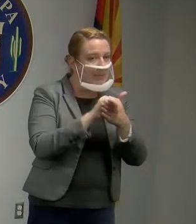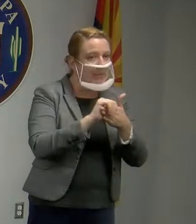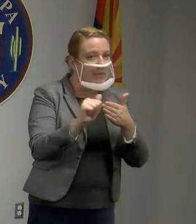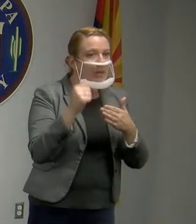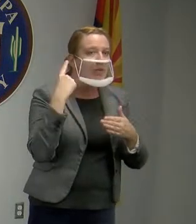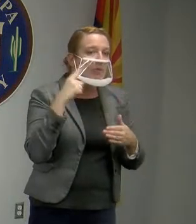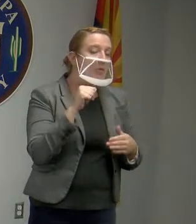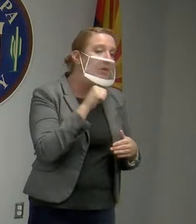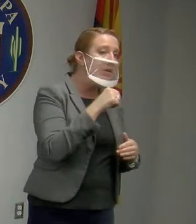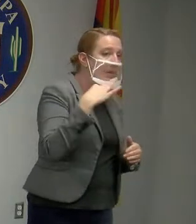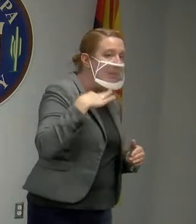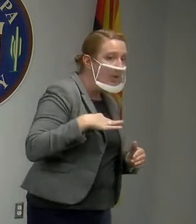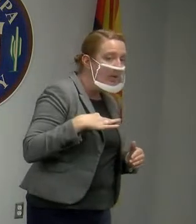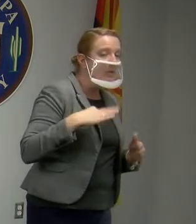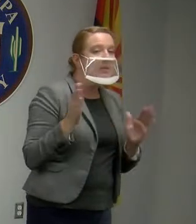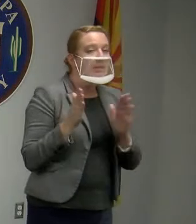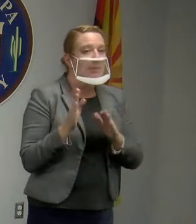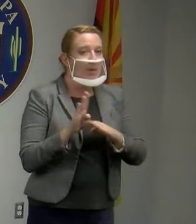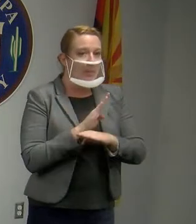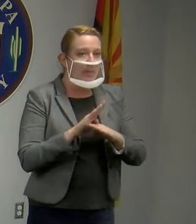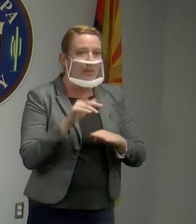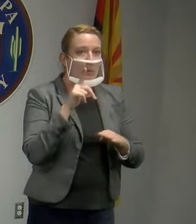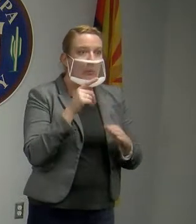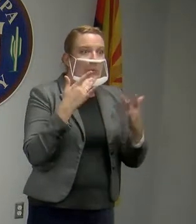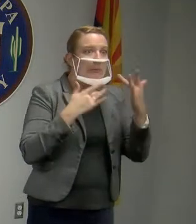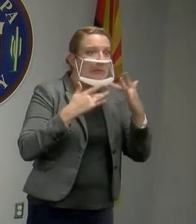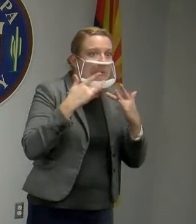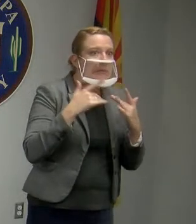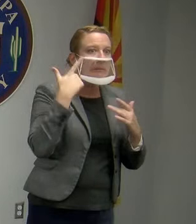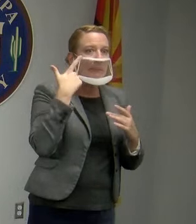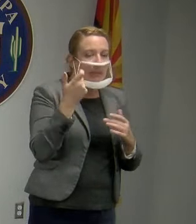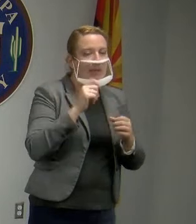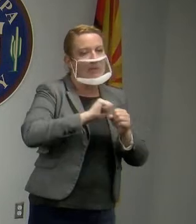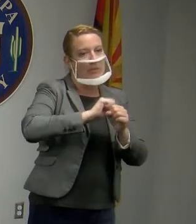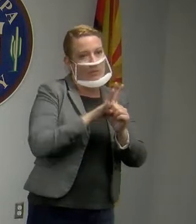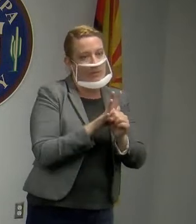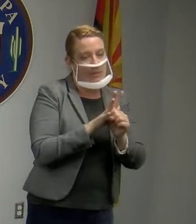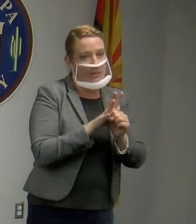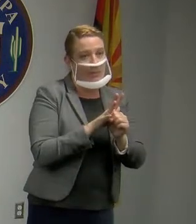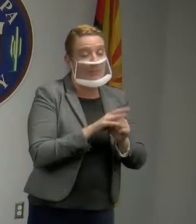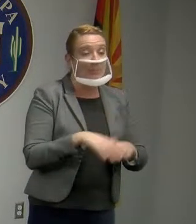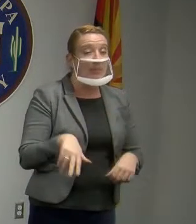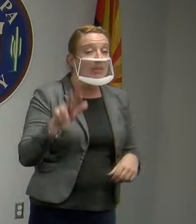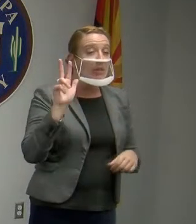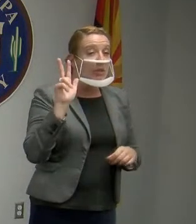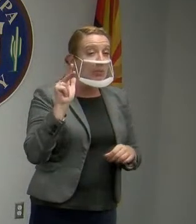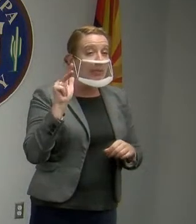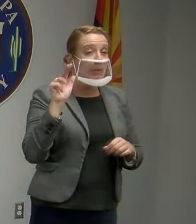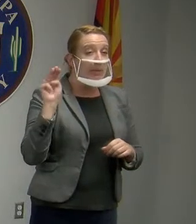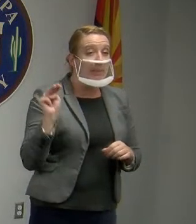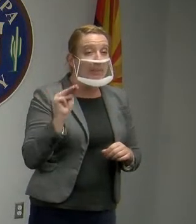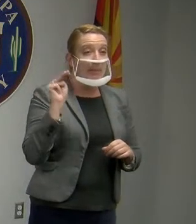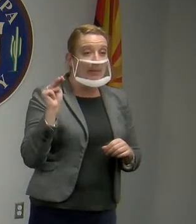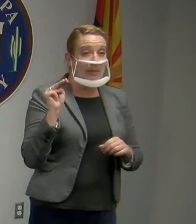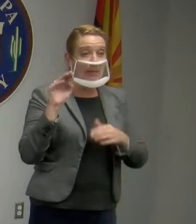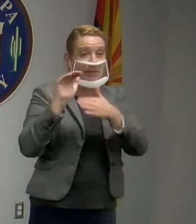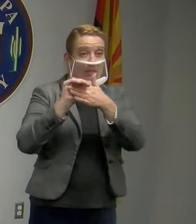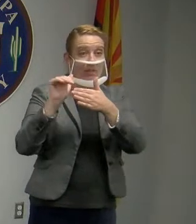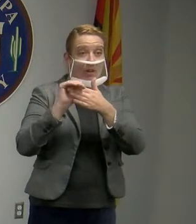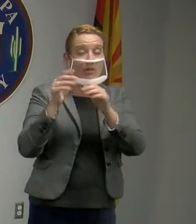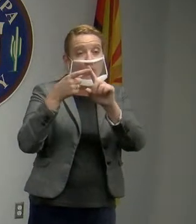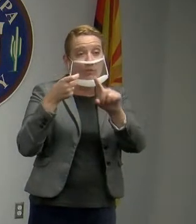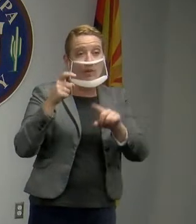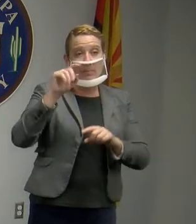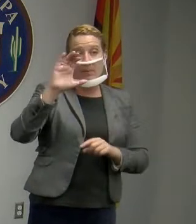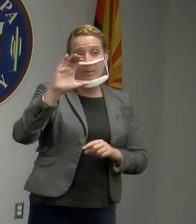small nonprofits that have been impacted by COVID-19. We're using $23 million in CARES Act funding to pay for